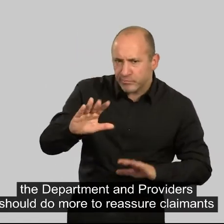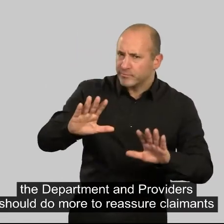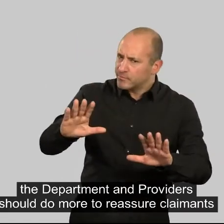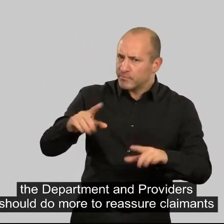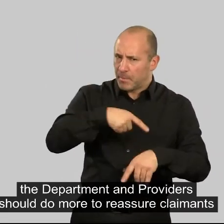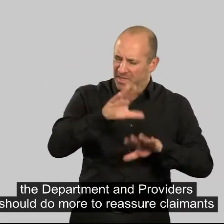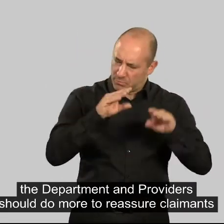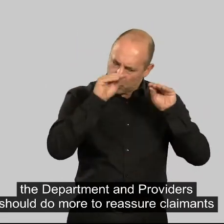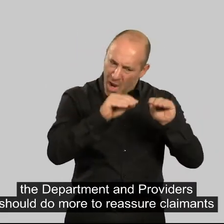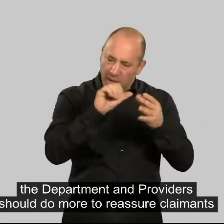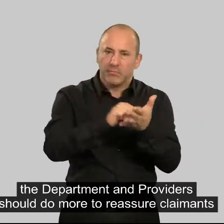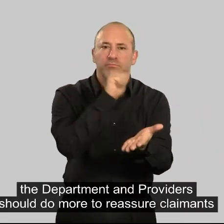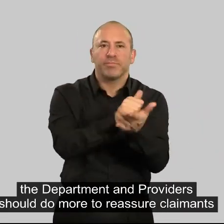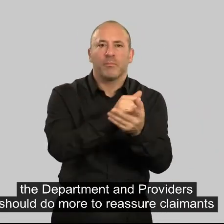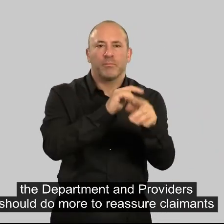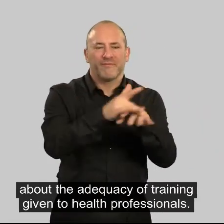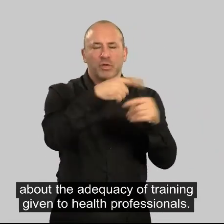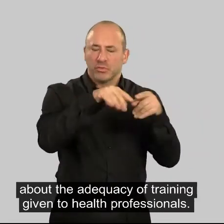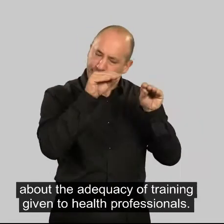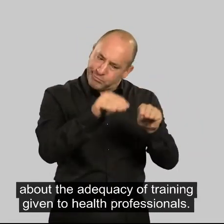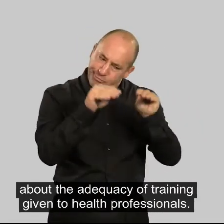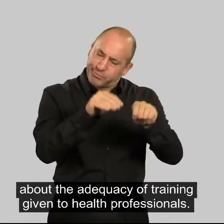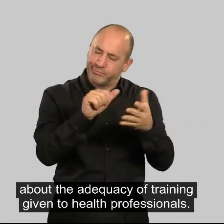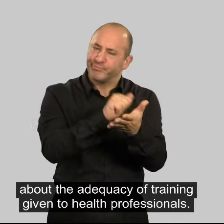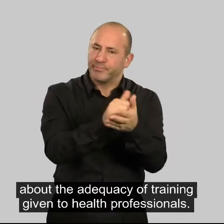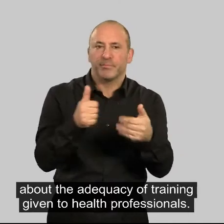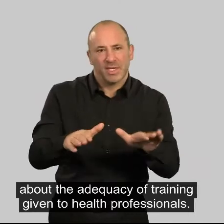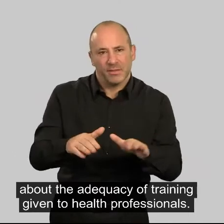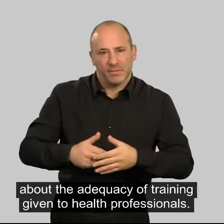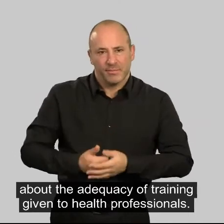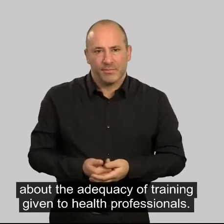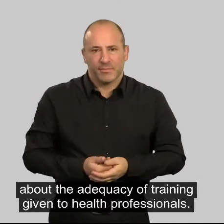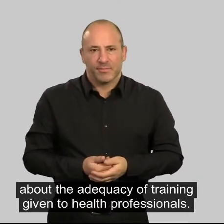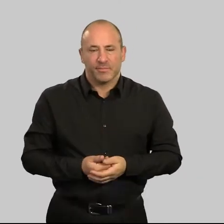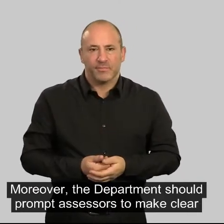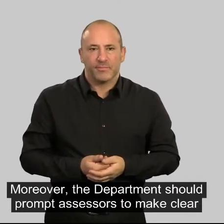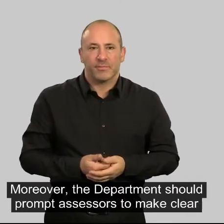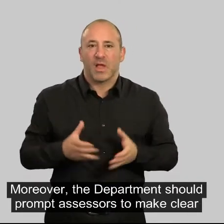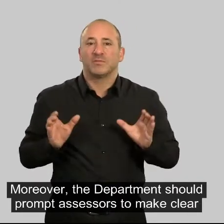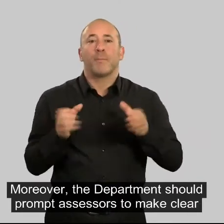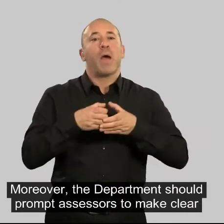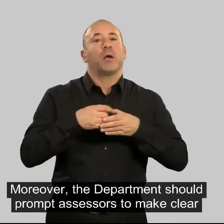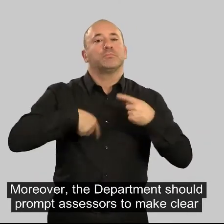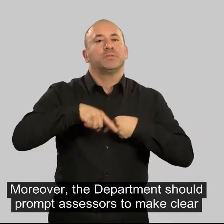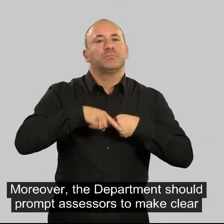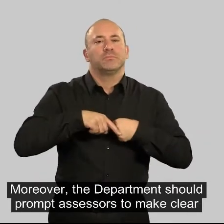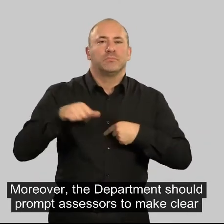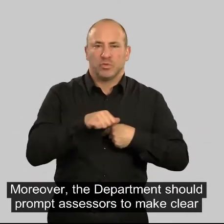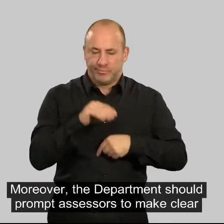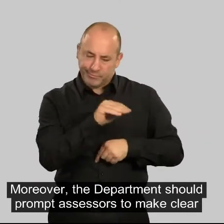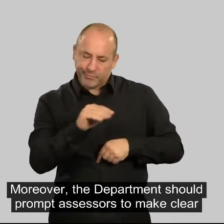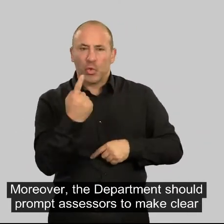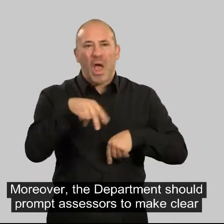more to reassure claimants about the adequacy of training given to health professionals.